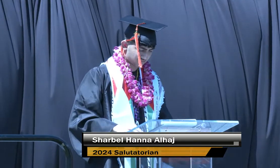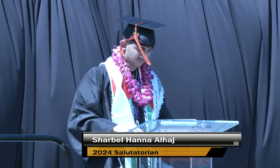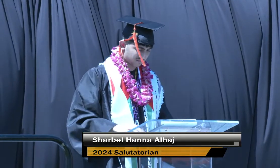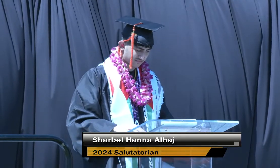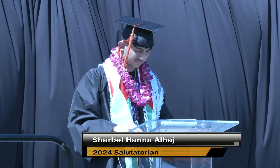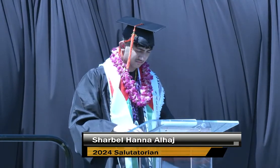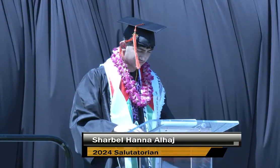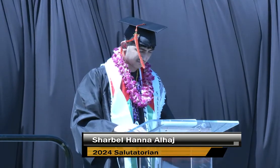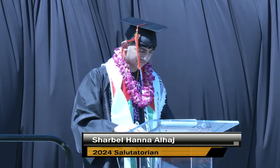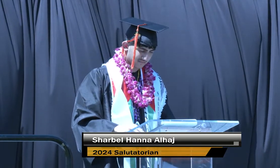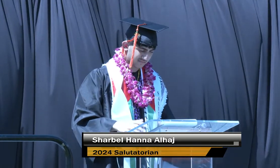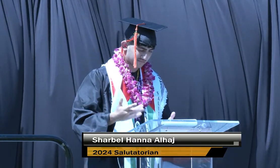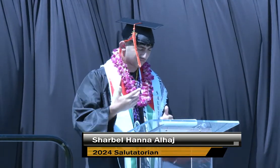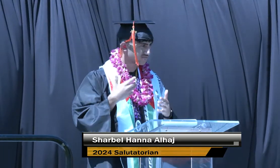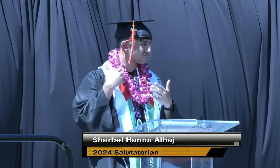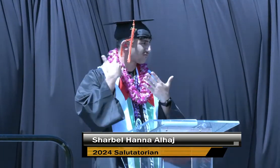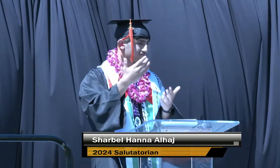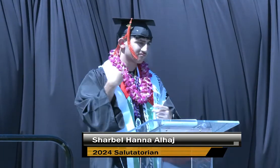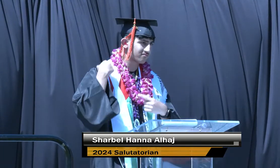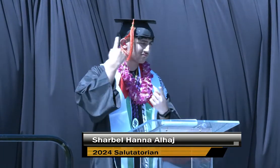have really impacted me.